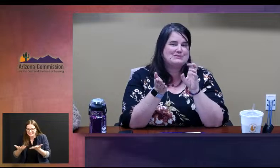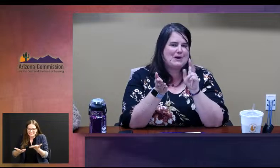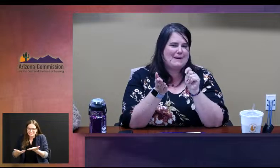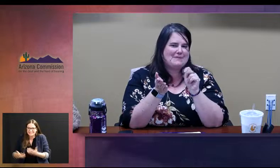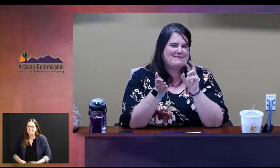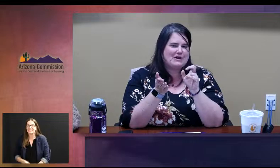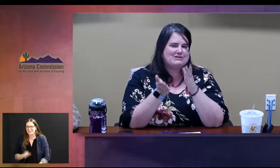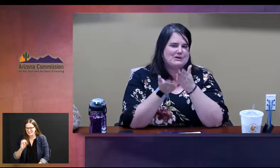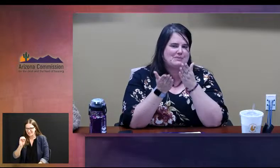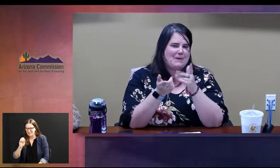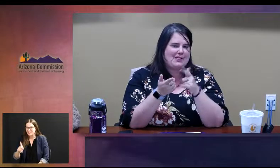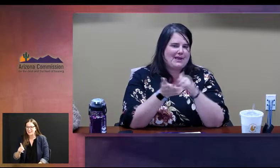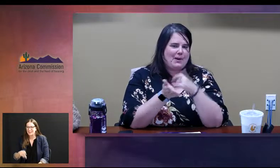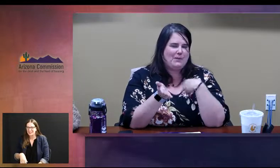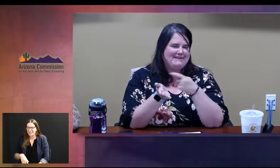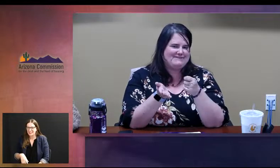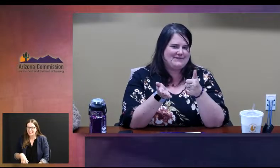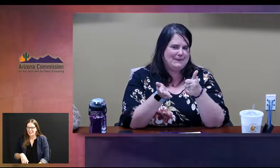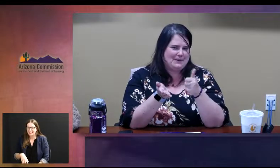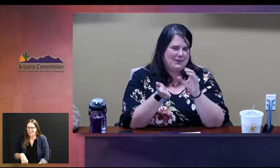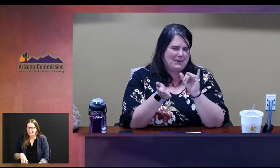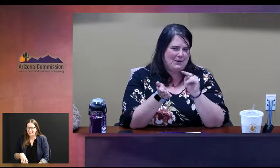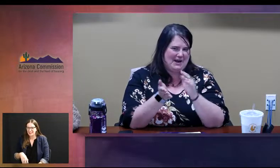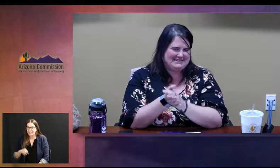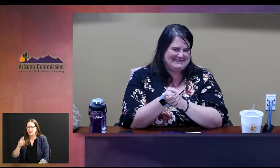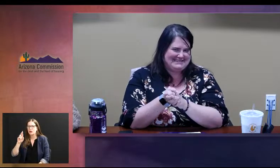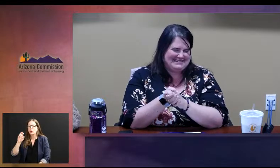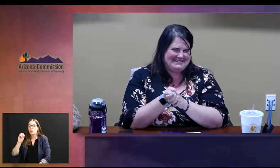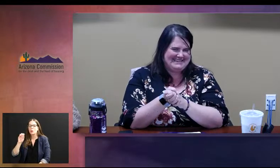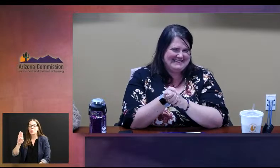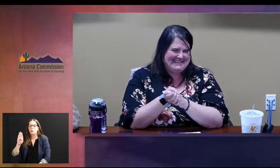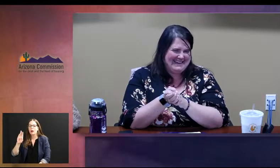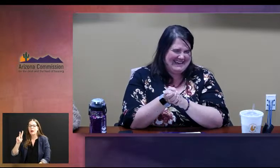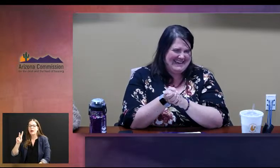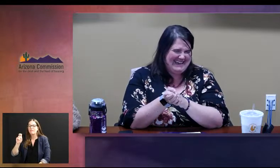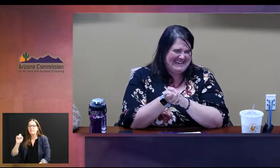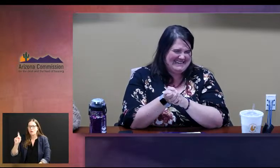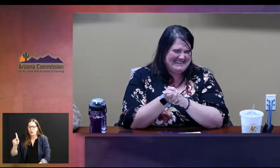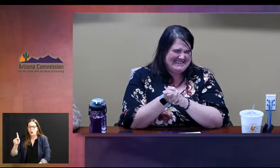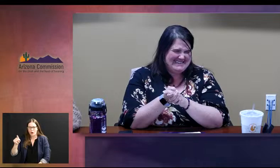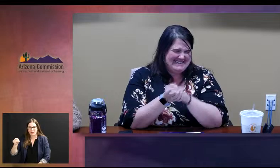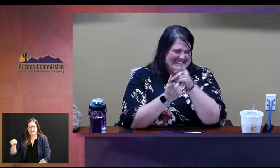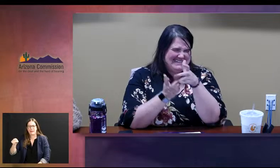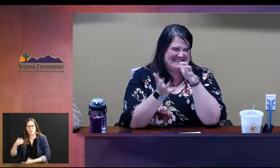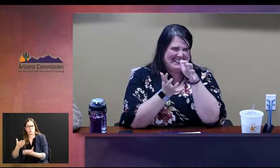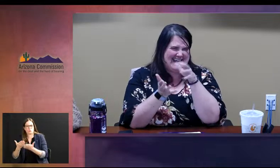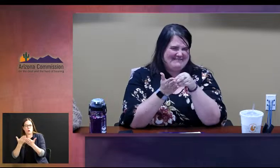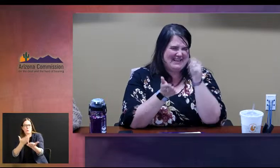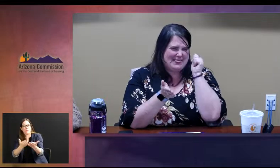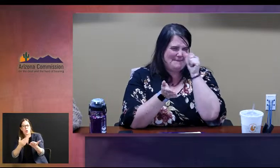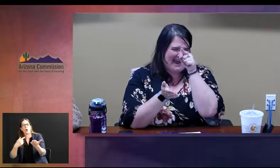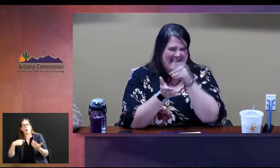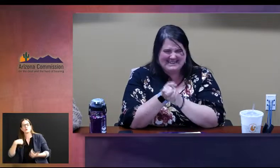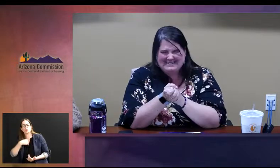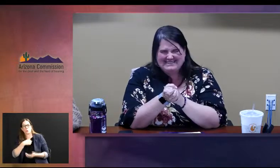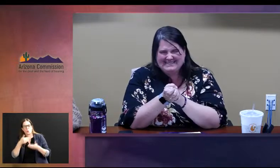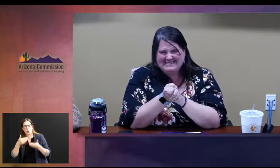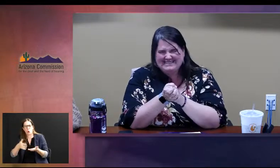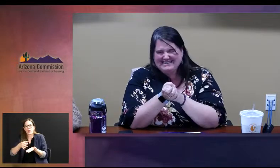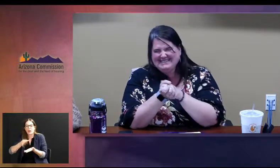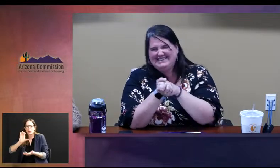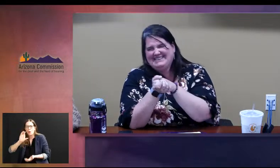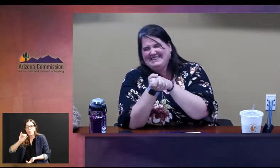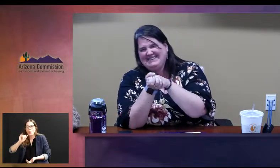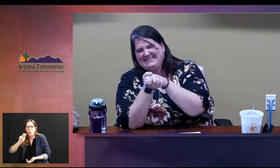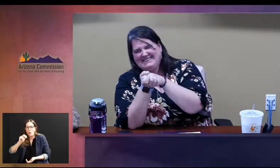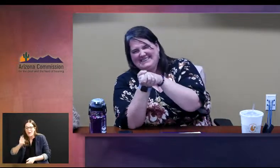All right. Rob Vorek proposes that we flip a coin. He's